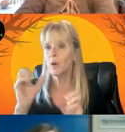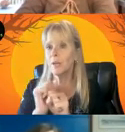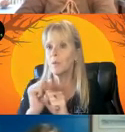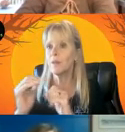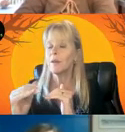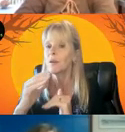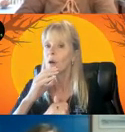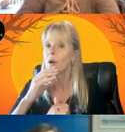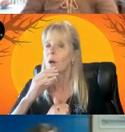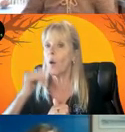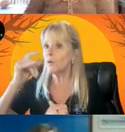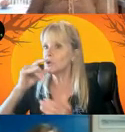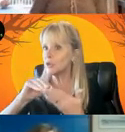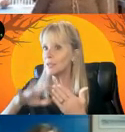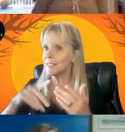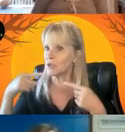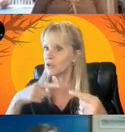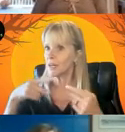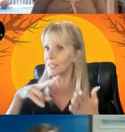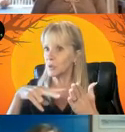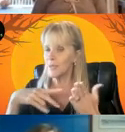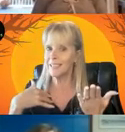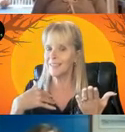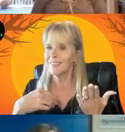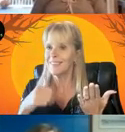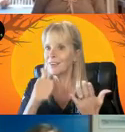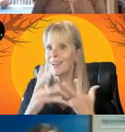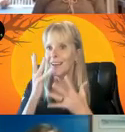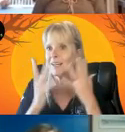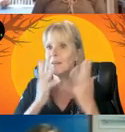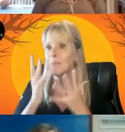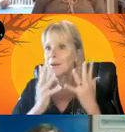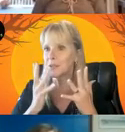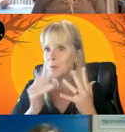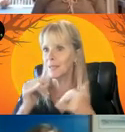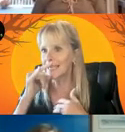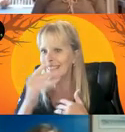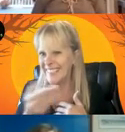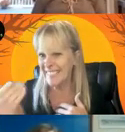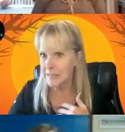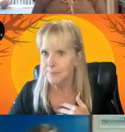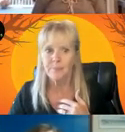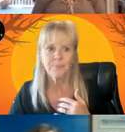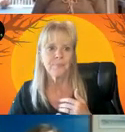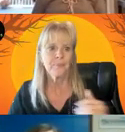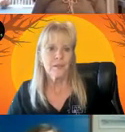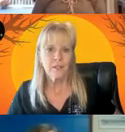if you're working with older students that are struggling to read, they're not kind of embarrassed with kid